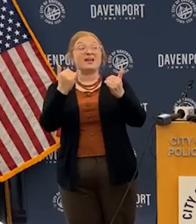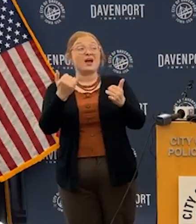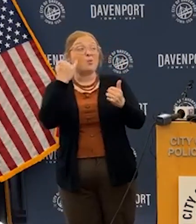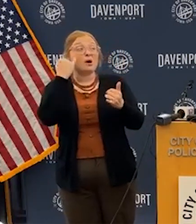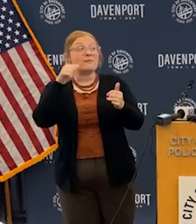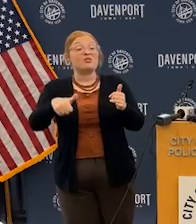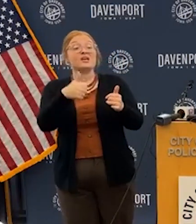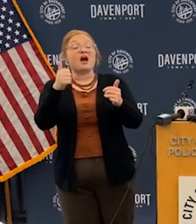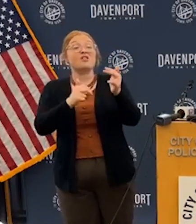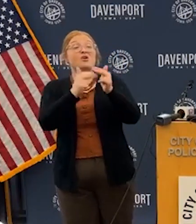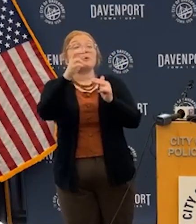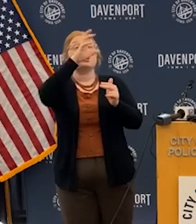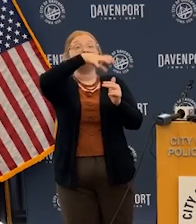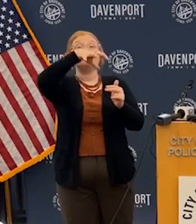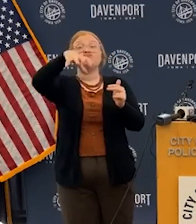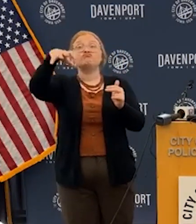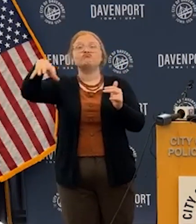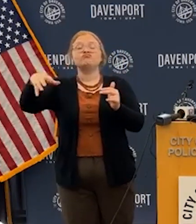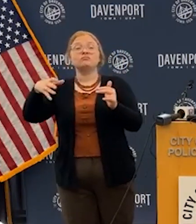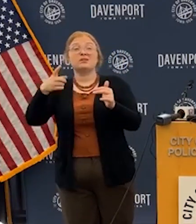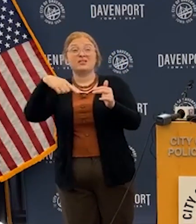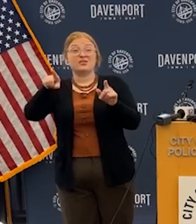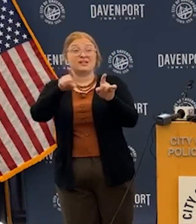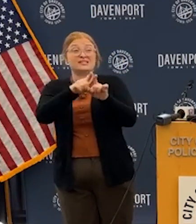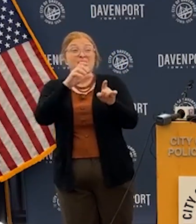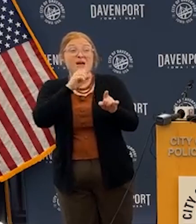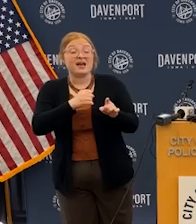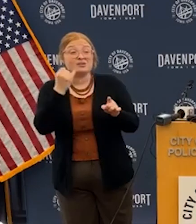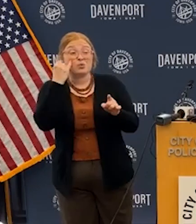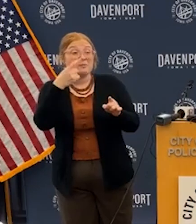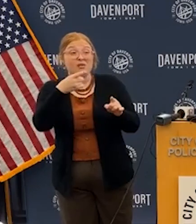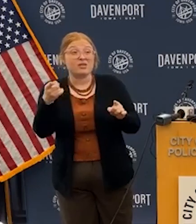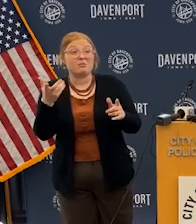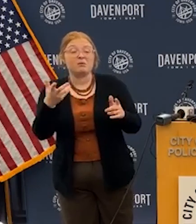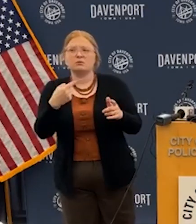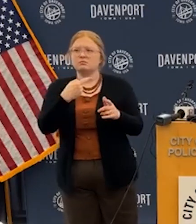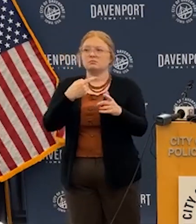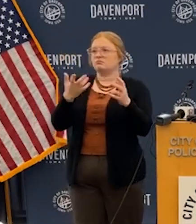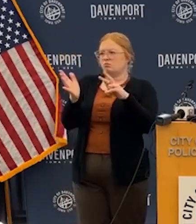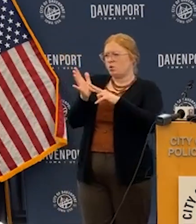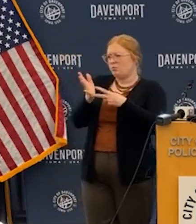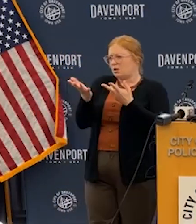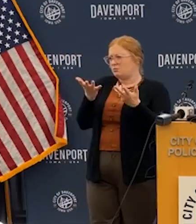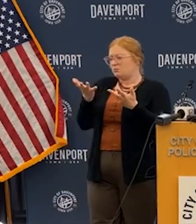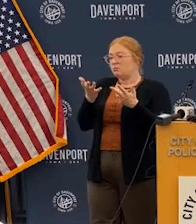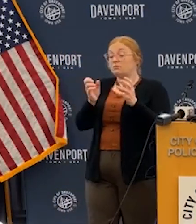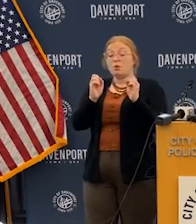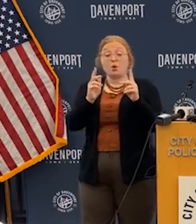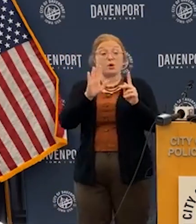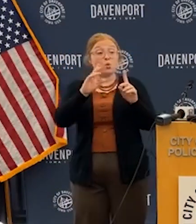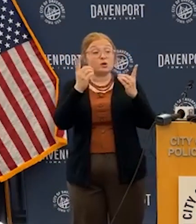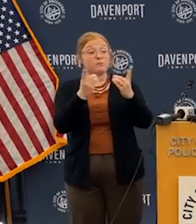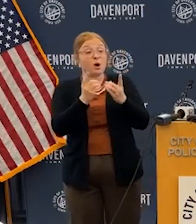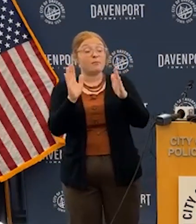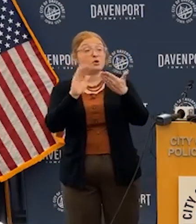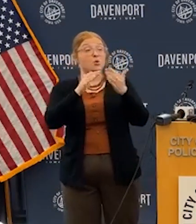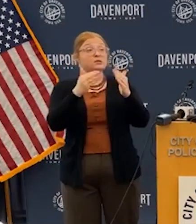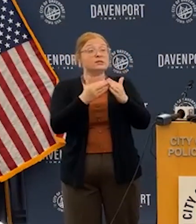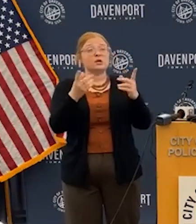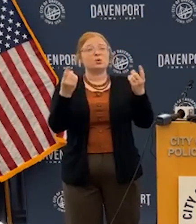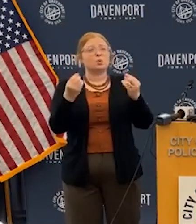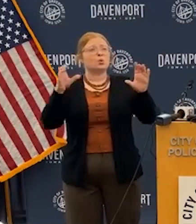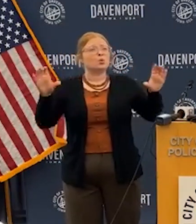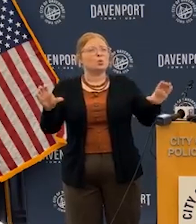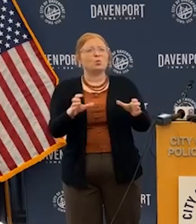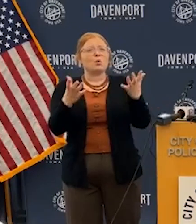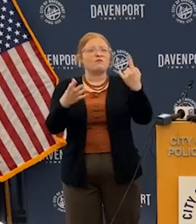age? What about them? What steps will your department or your city take? We've already talked about sending.